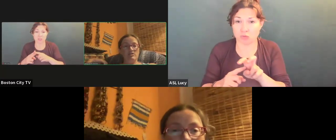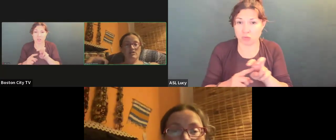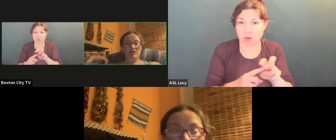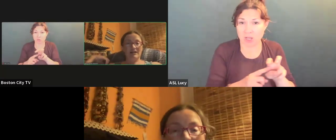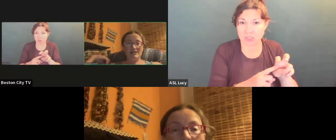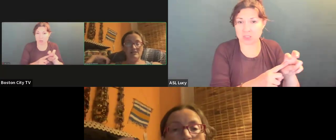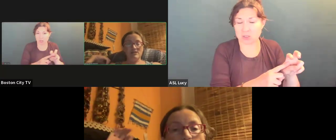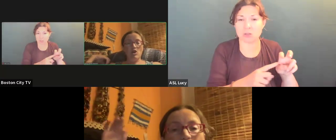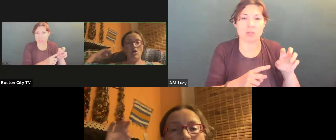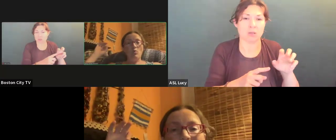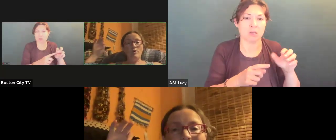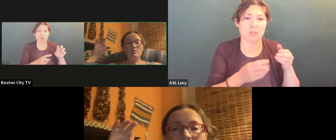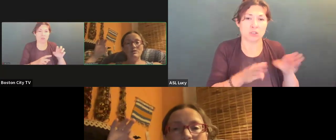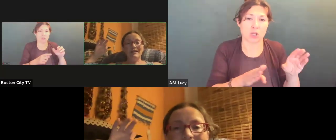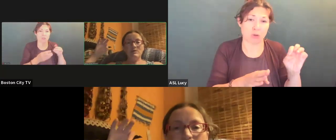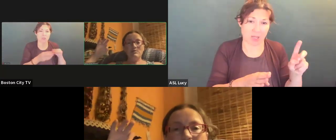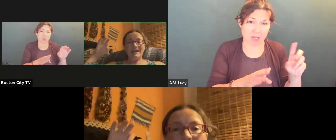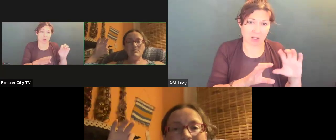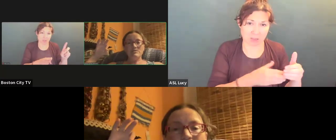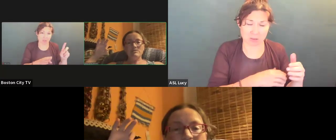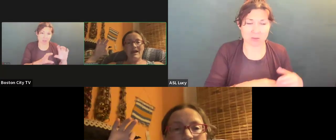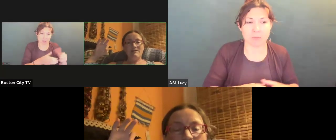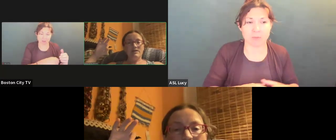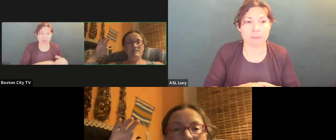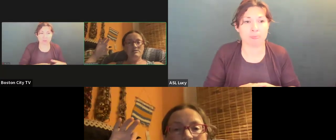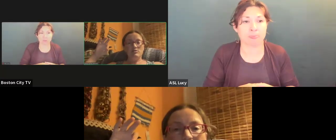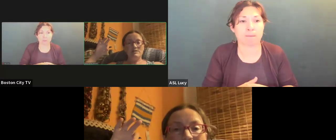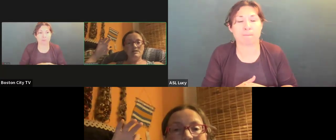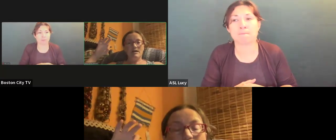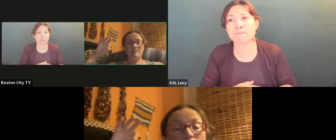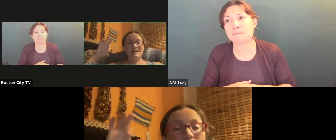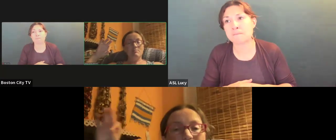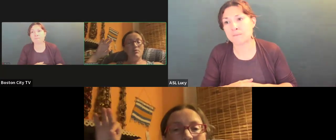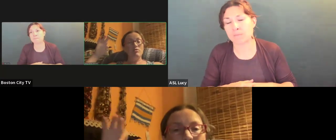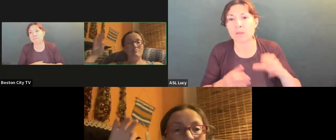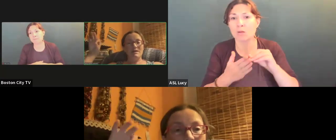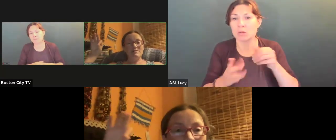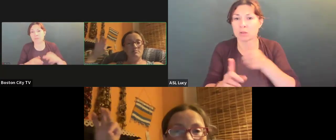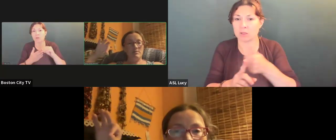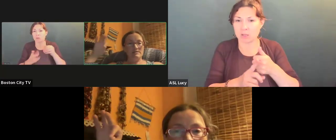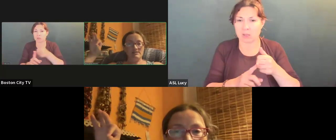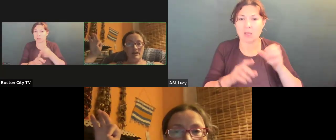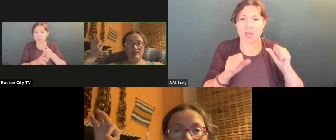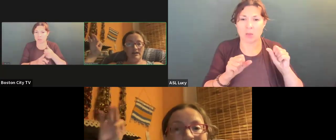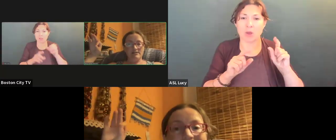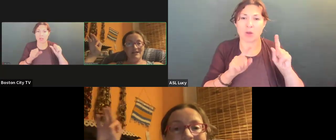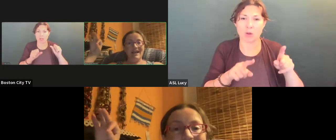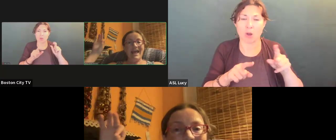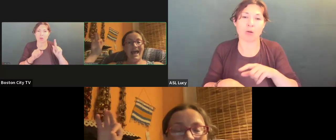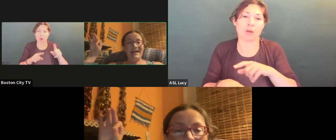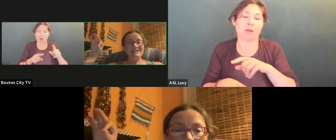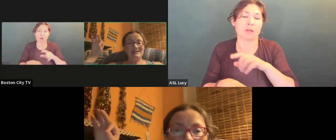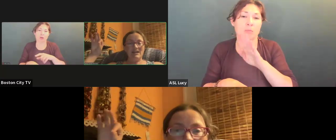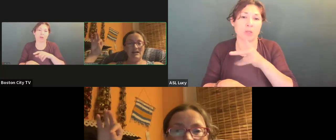education classes. We were able to have the students attend both a mix of BPS SEI classes